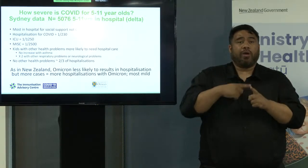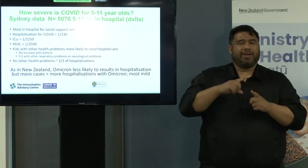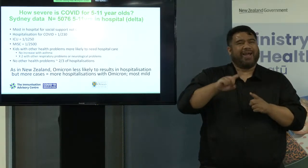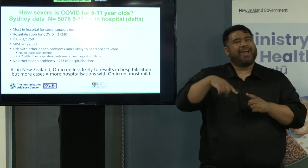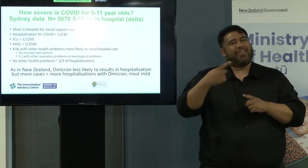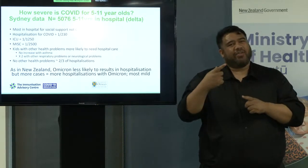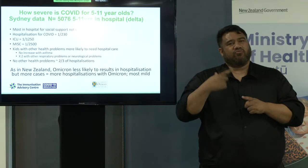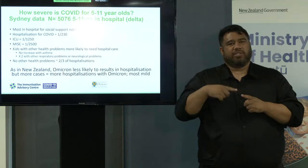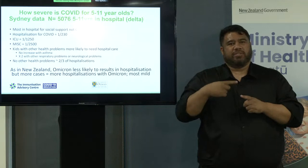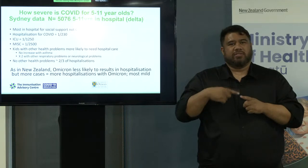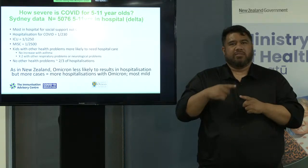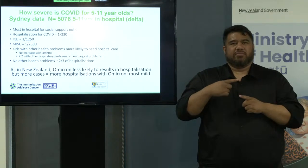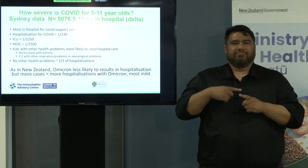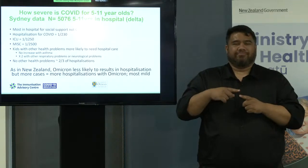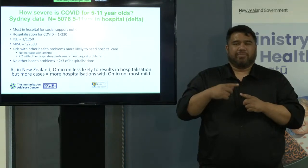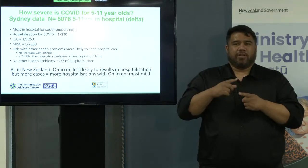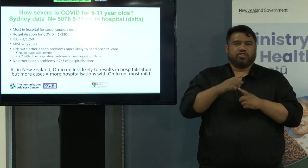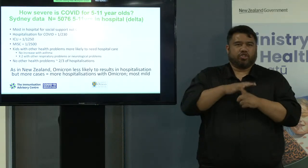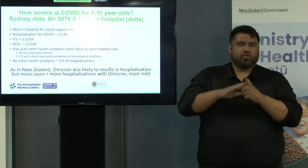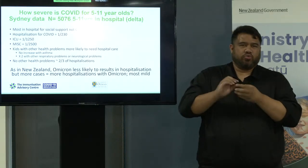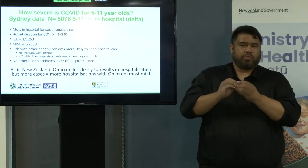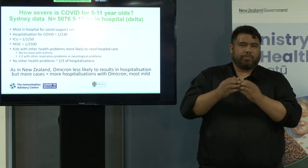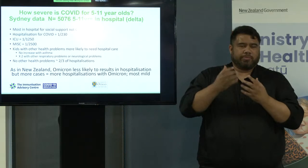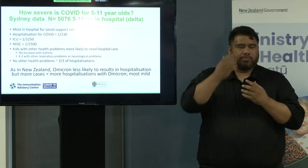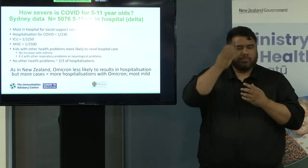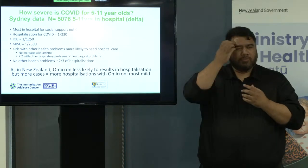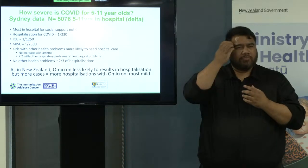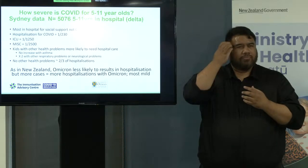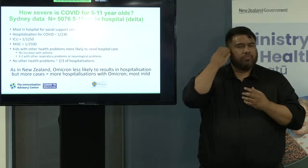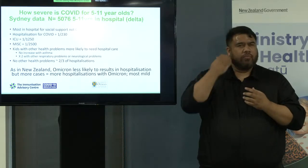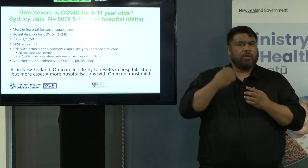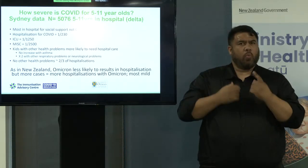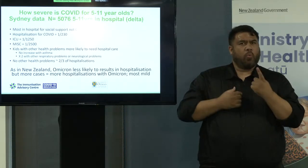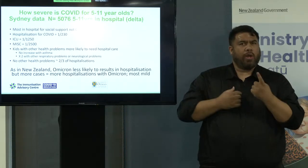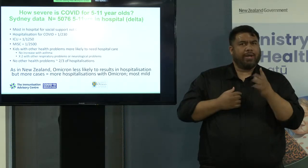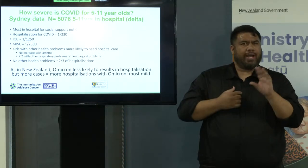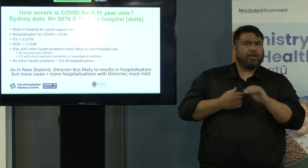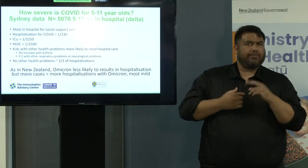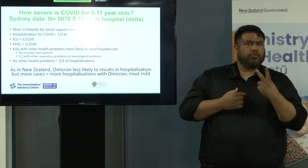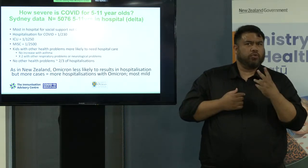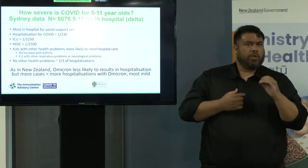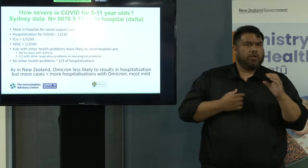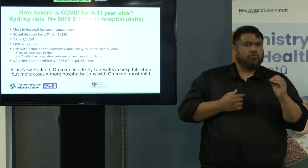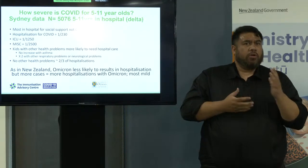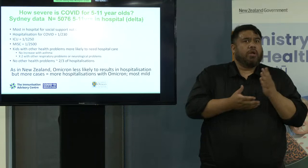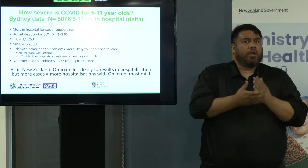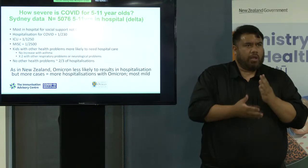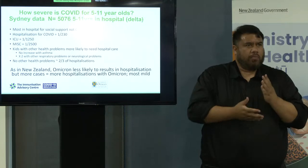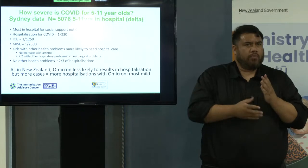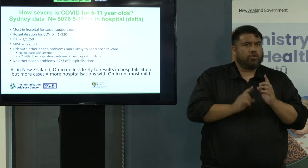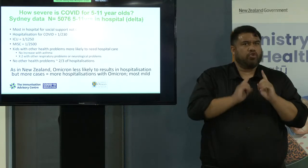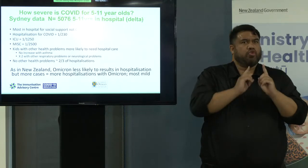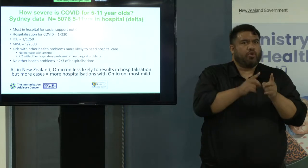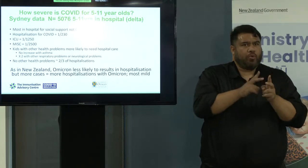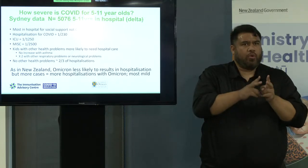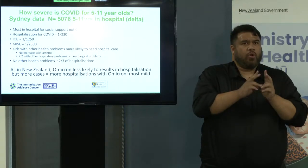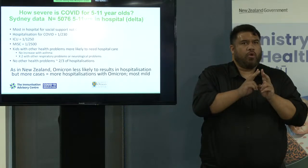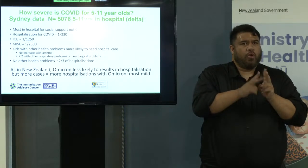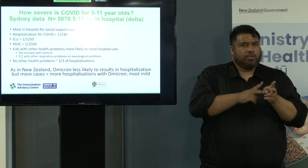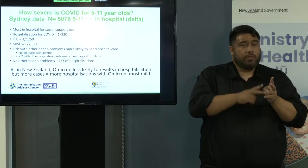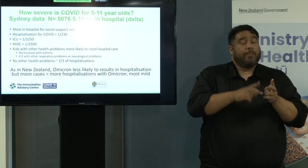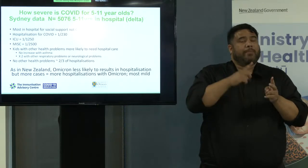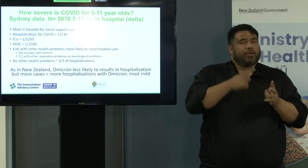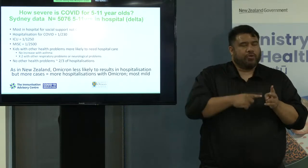they were sick from COVID. Only about 1 in 200 were actually in hospital